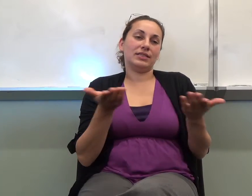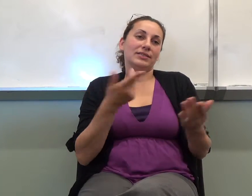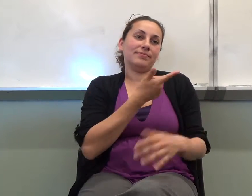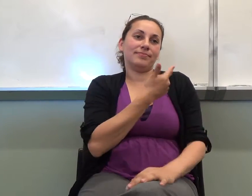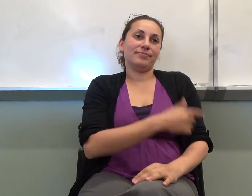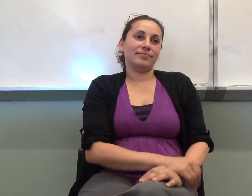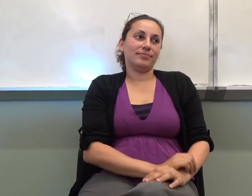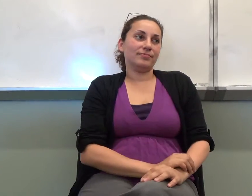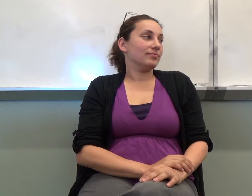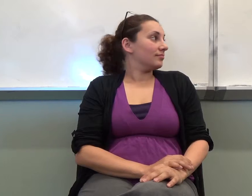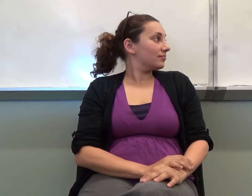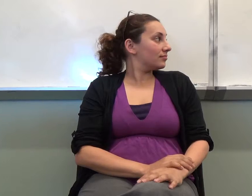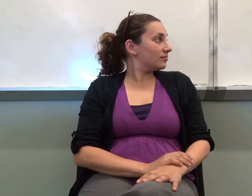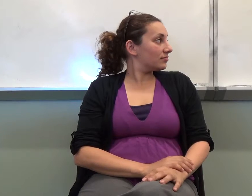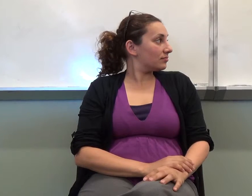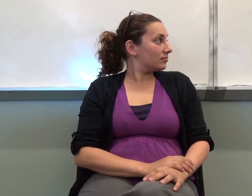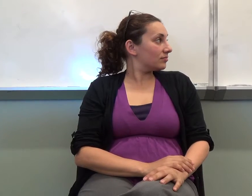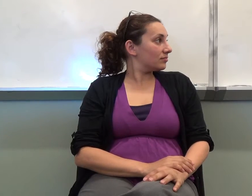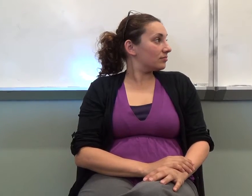Bring down 32 into 280.